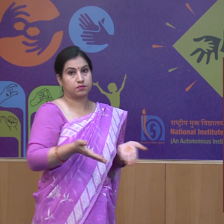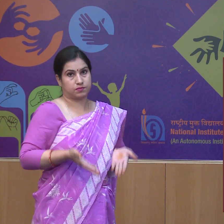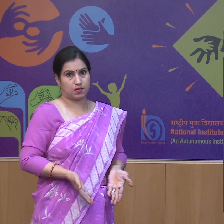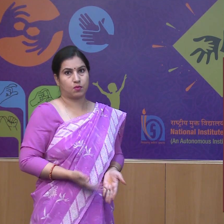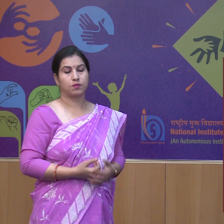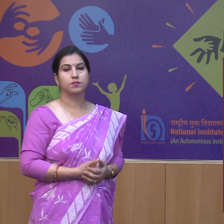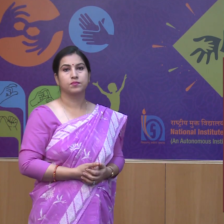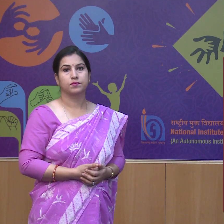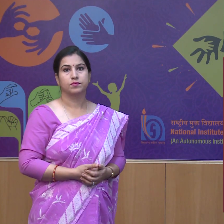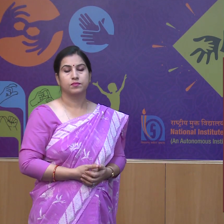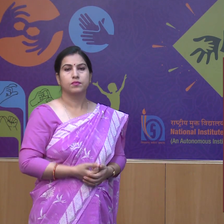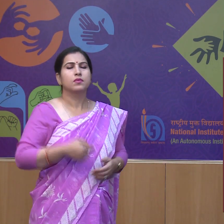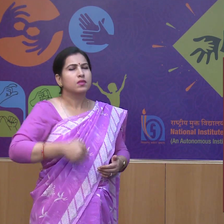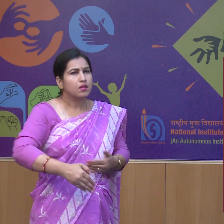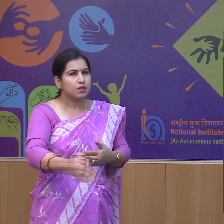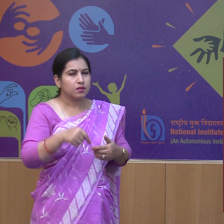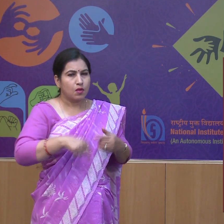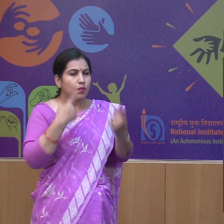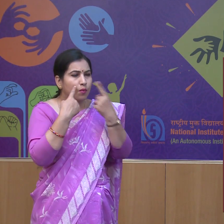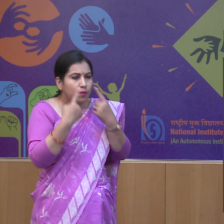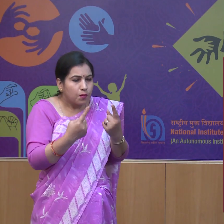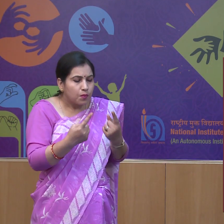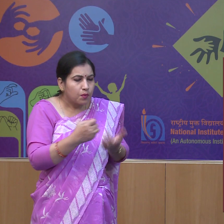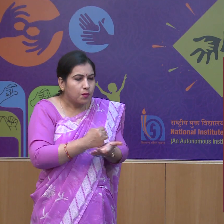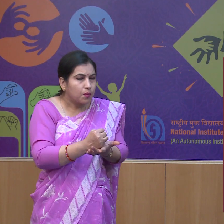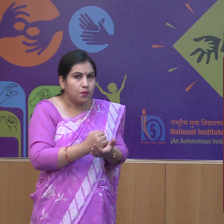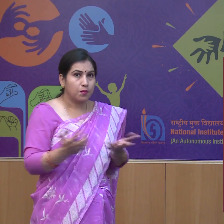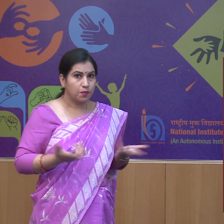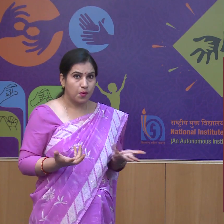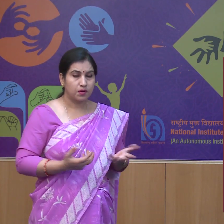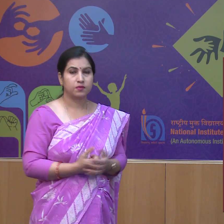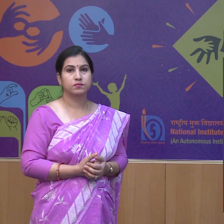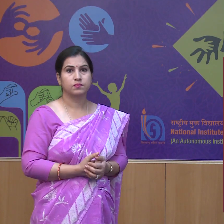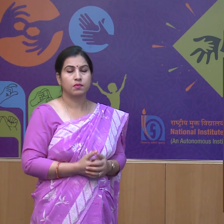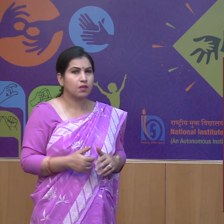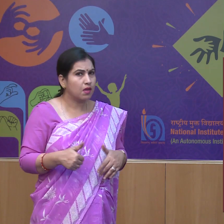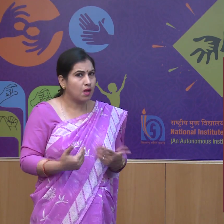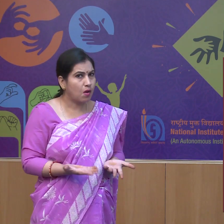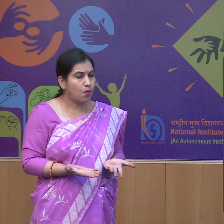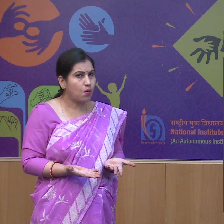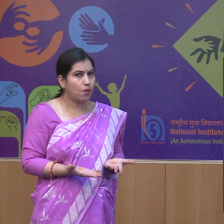Let us now try to understand the process